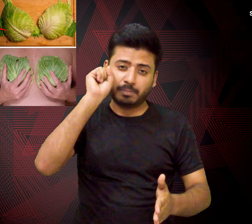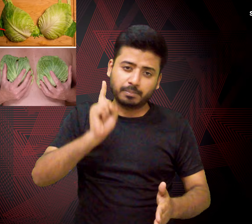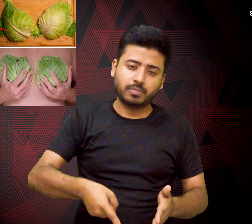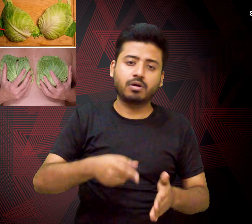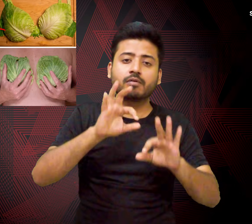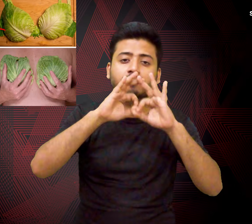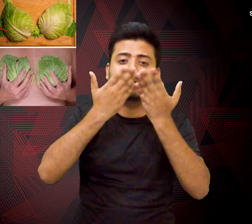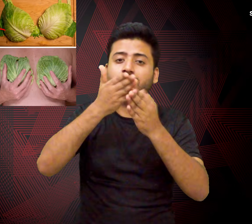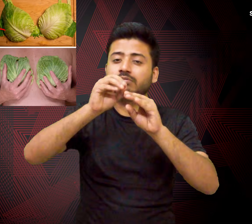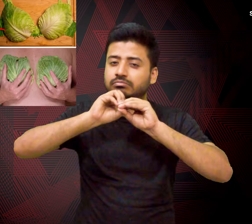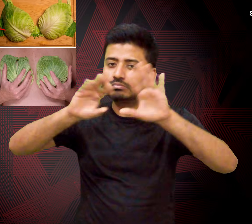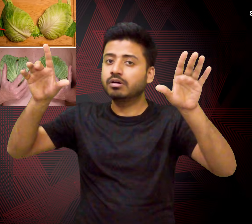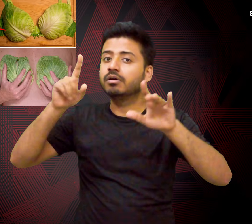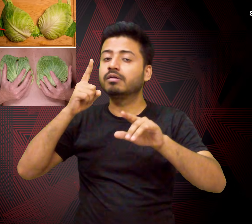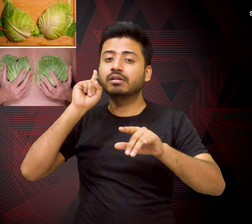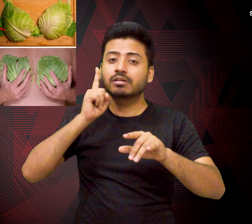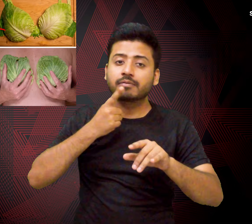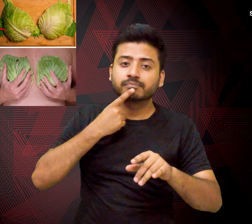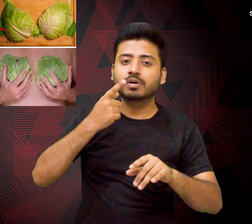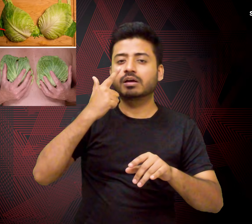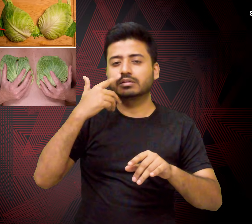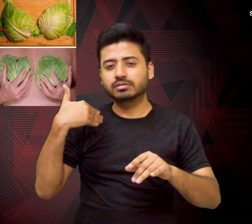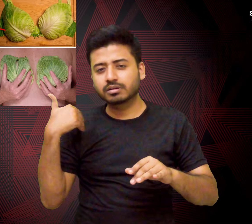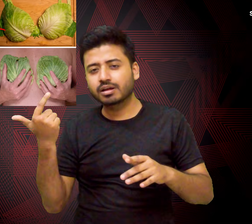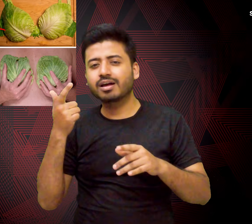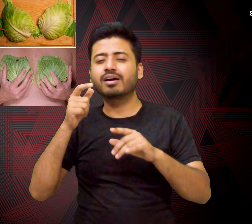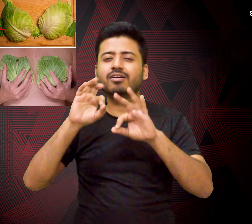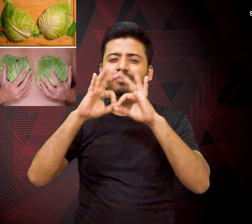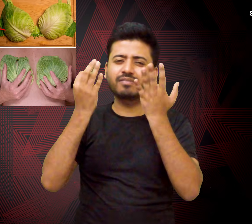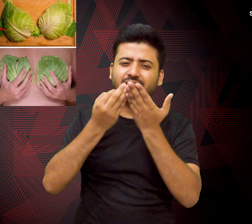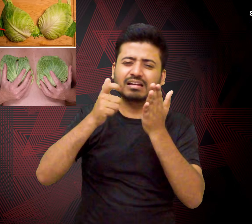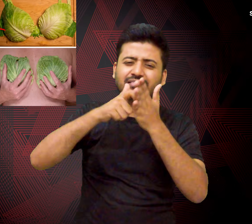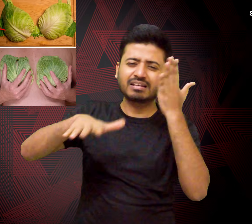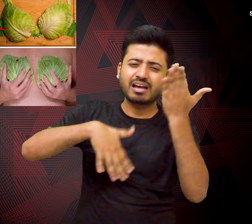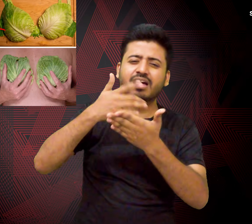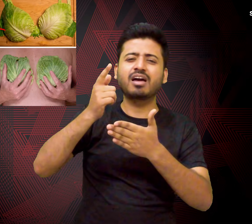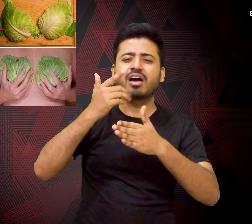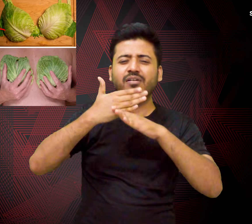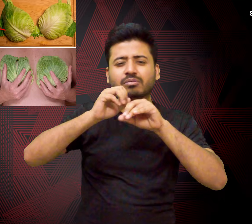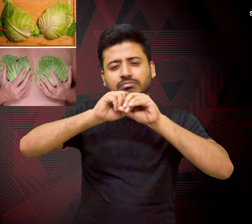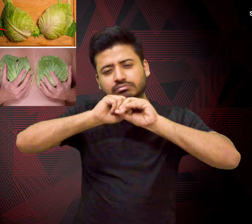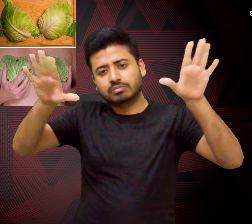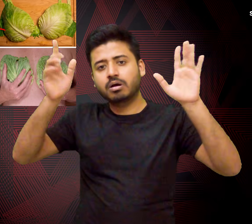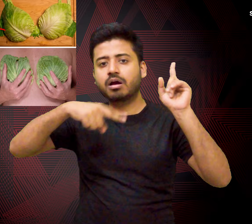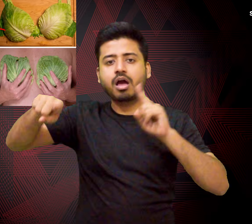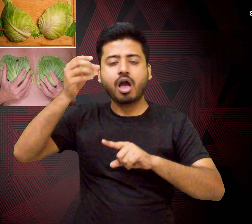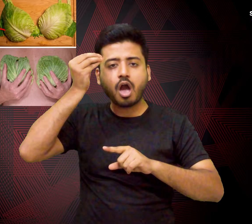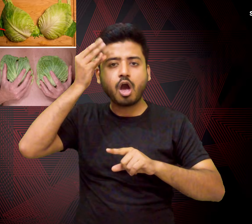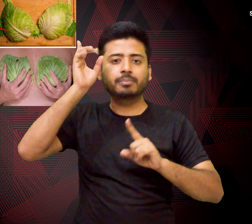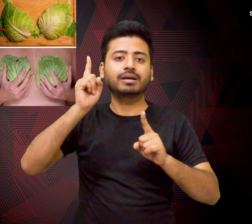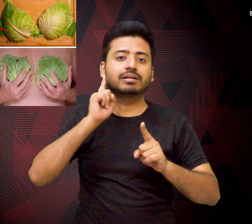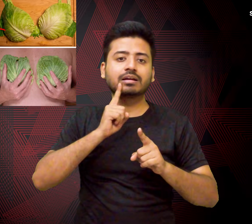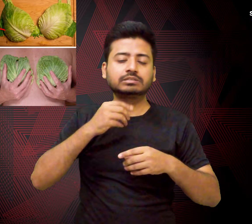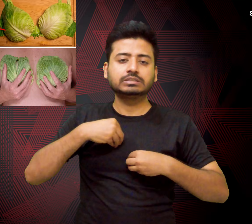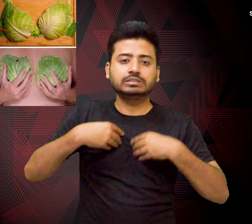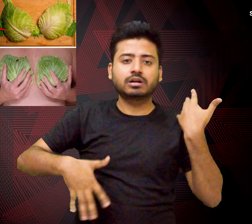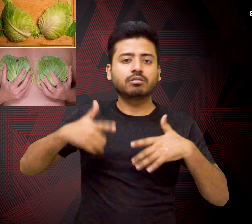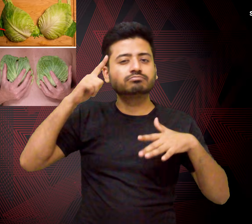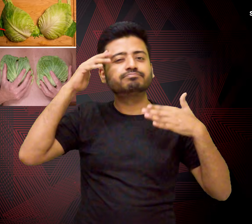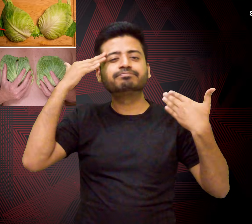reported benefits and uses: relief from engorgement. Chilled cabbage leaves help reduce the swelling, tightness, and pain when breasts are